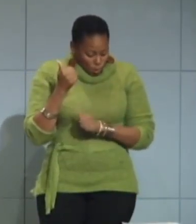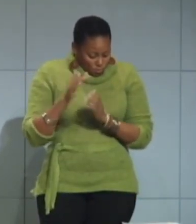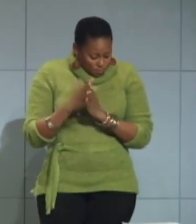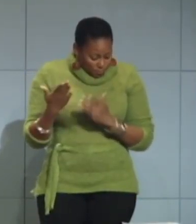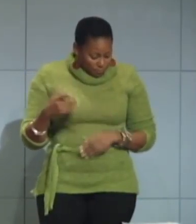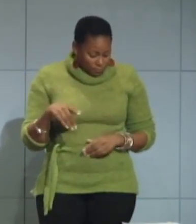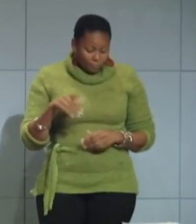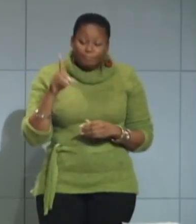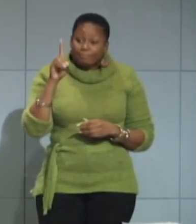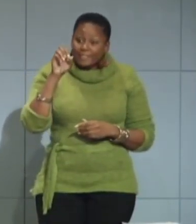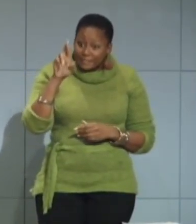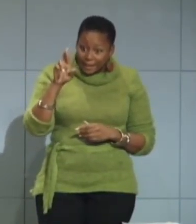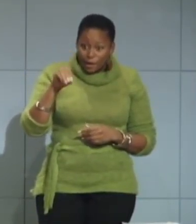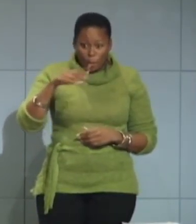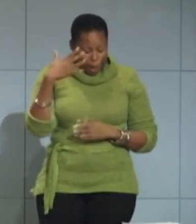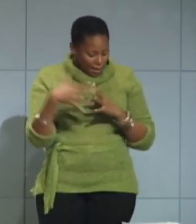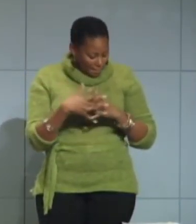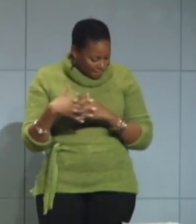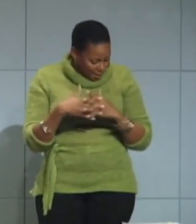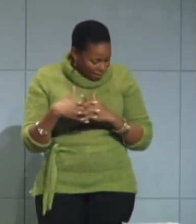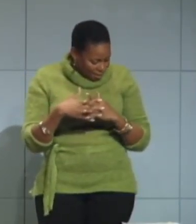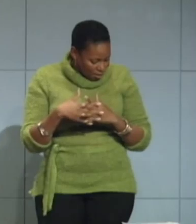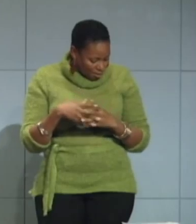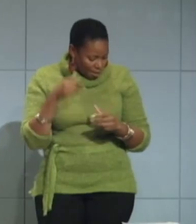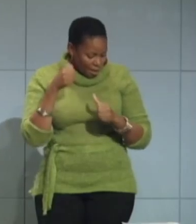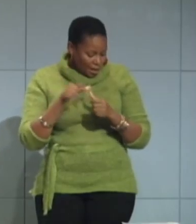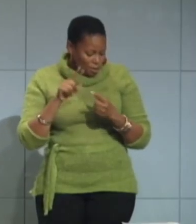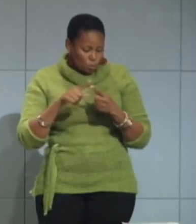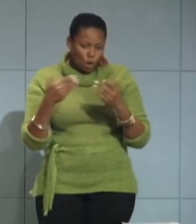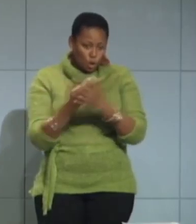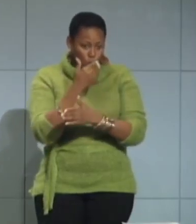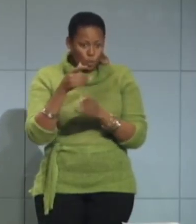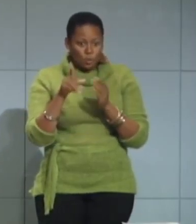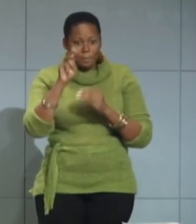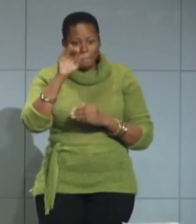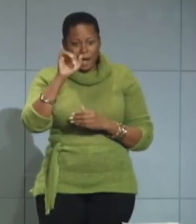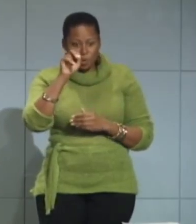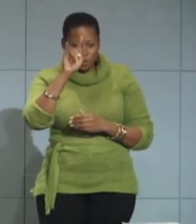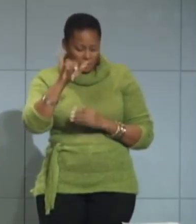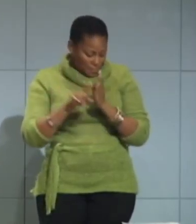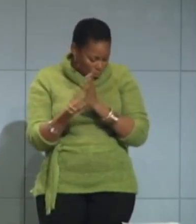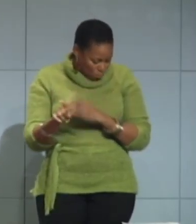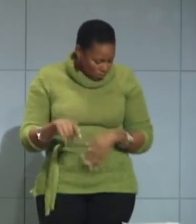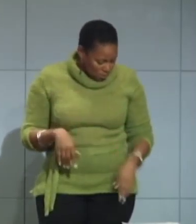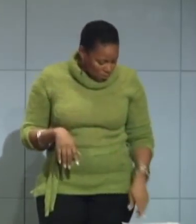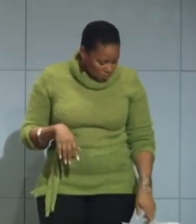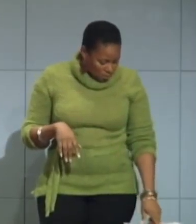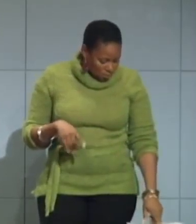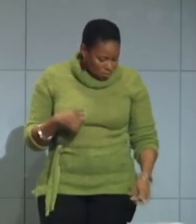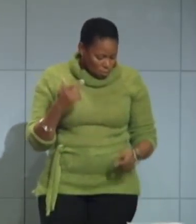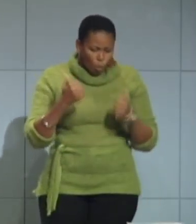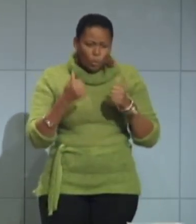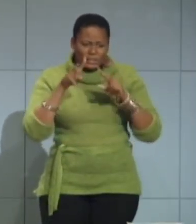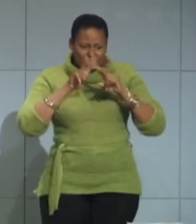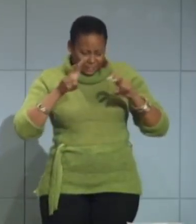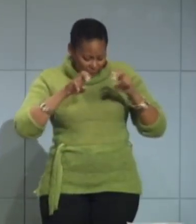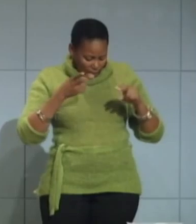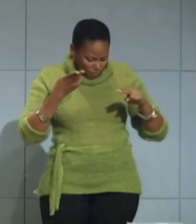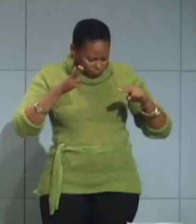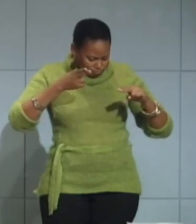I would also like to introduce our two MCs for this afternoon, Ms. Stephanie Johnson and also